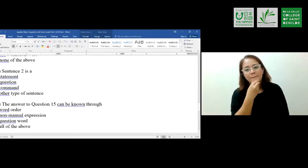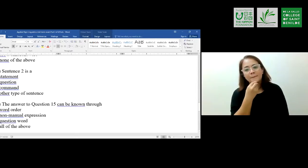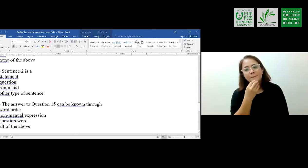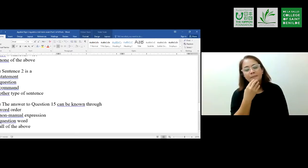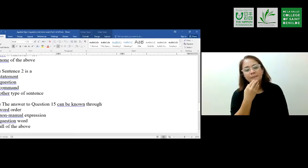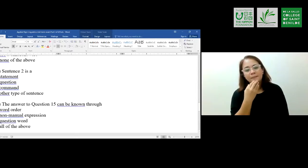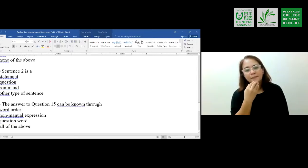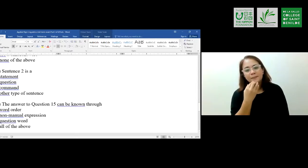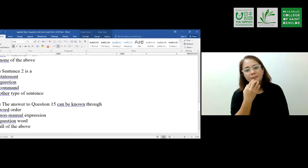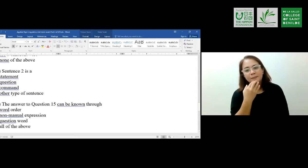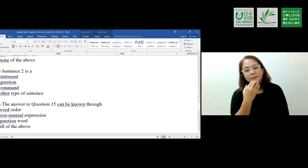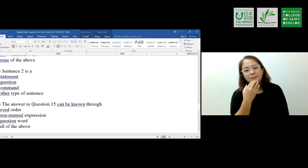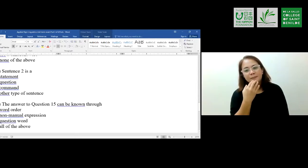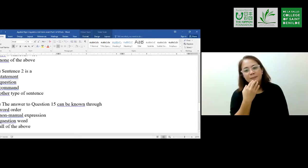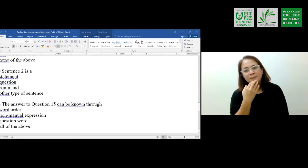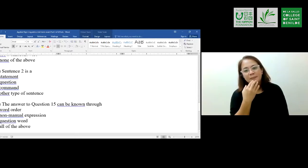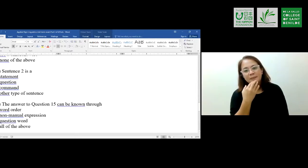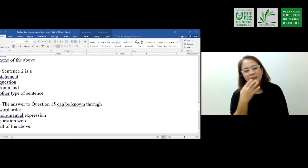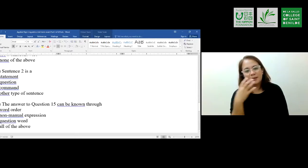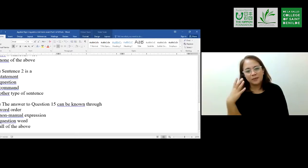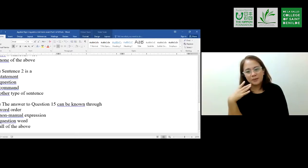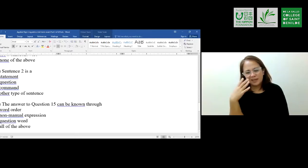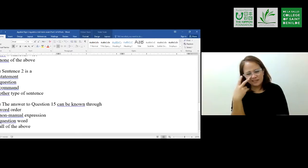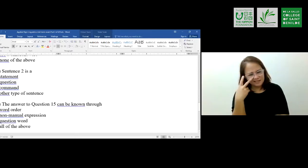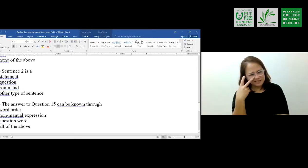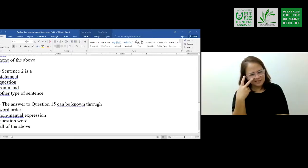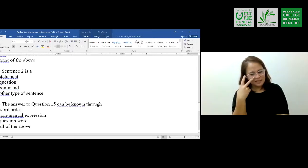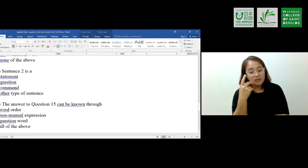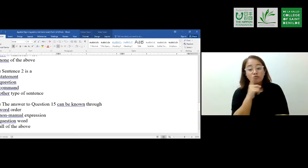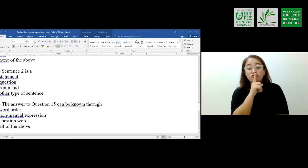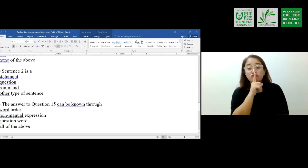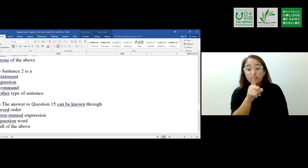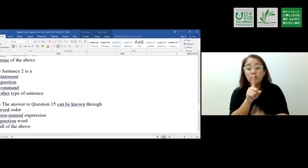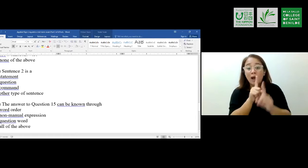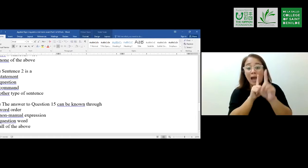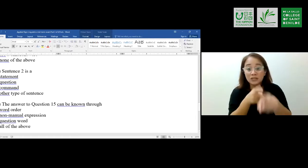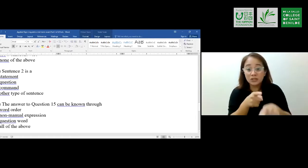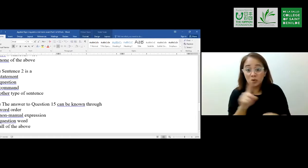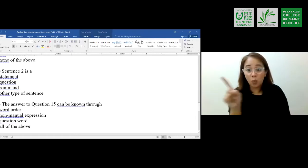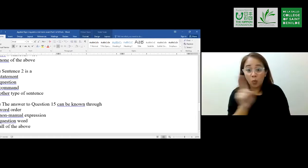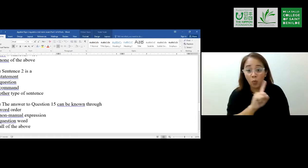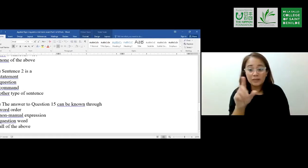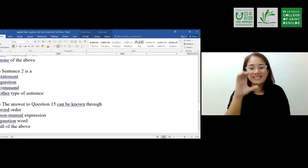Okay, Makes I have to sense. look at those answers. Basically, the answer for this question is C.